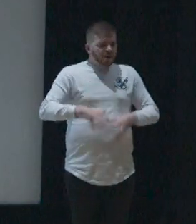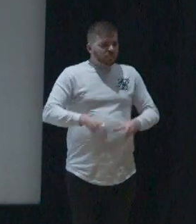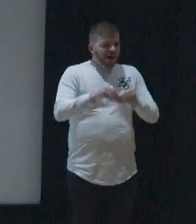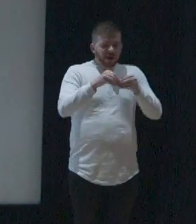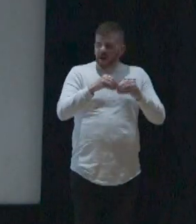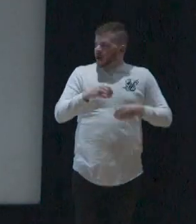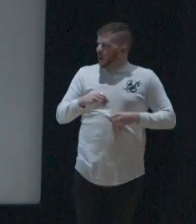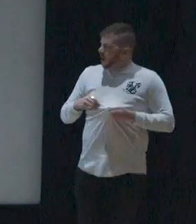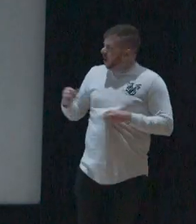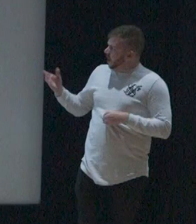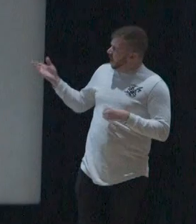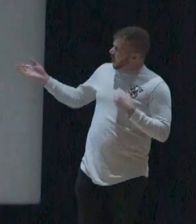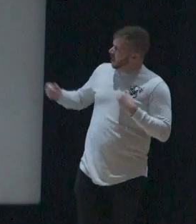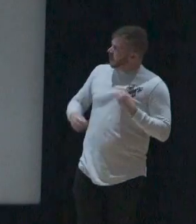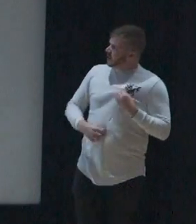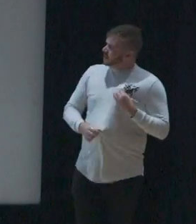So, a little bit about me.